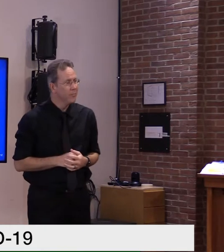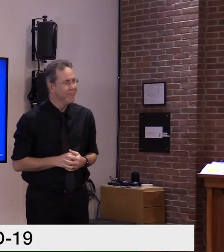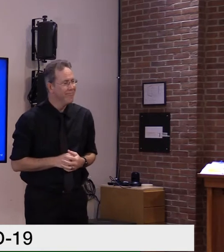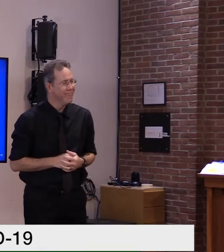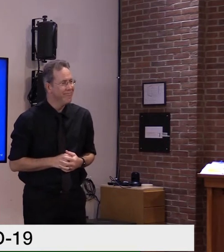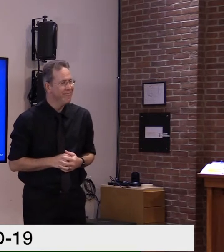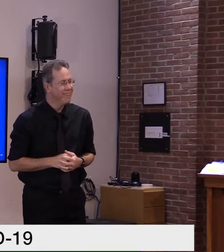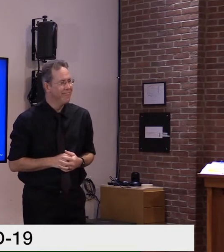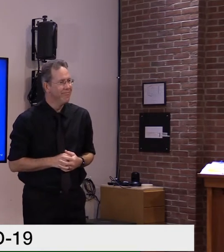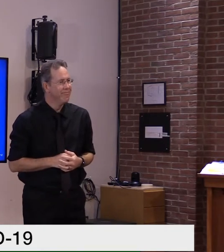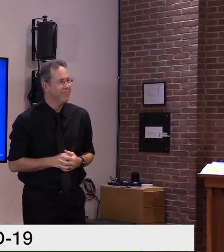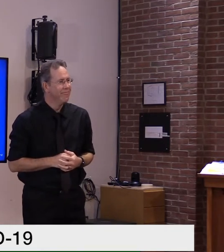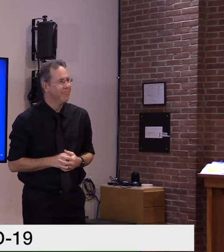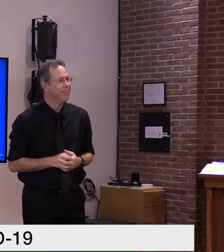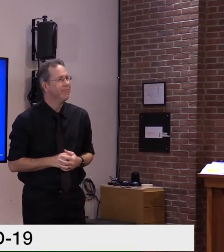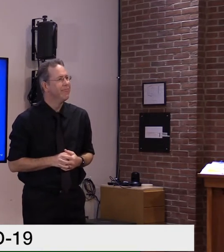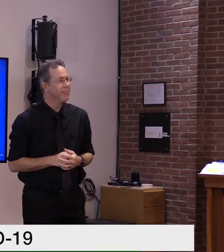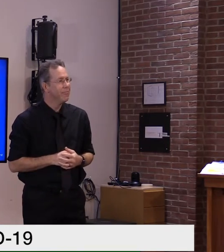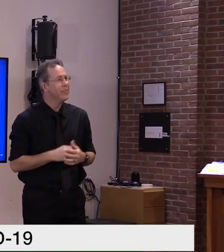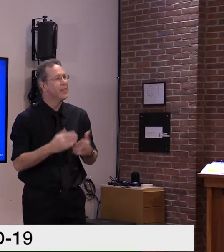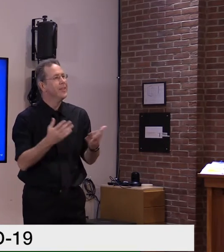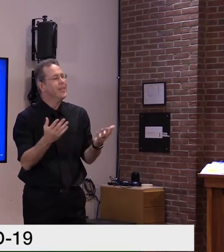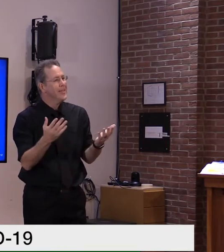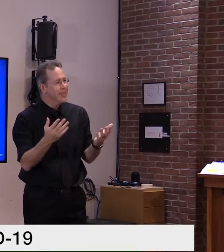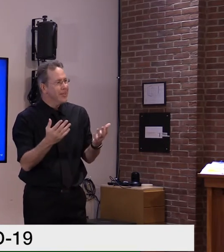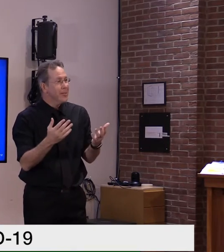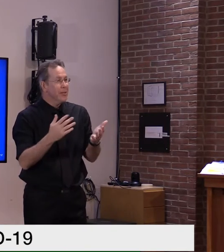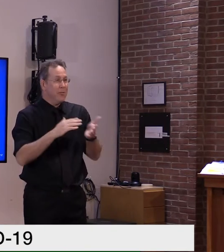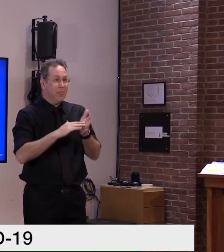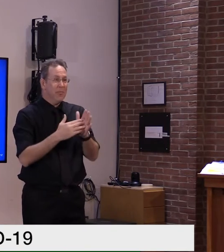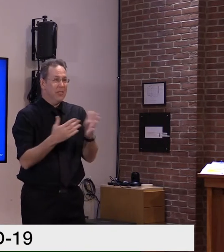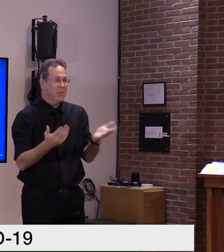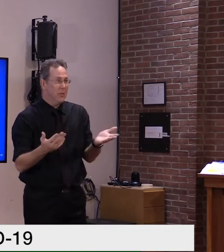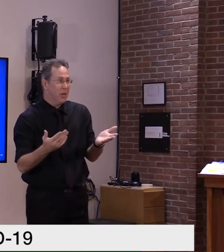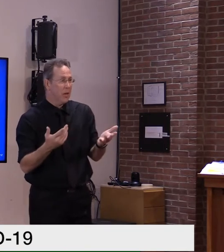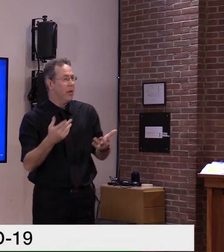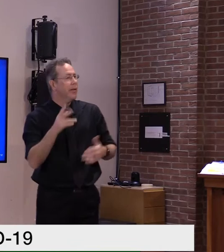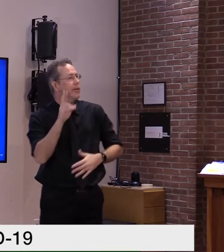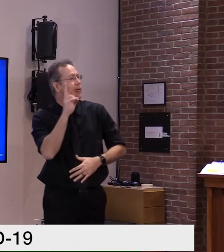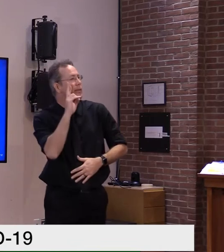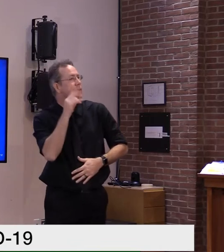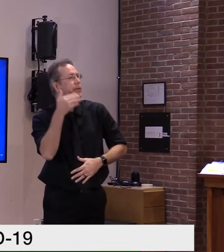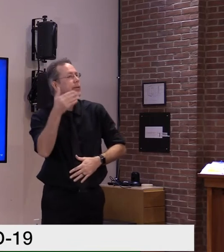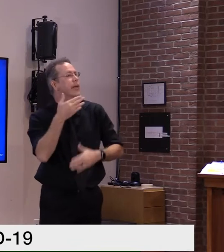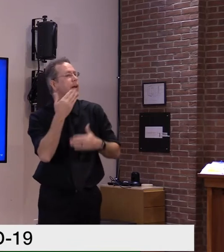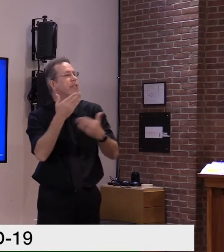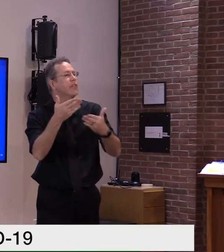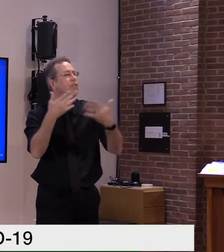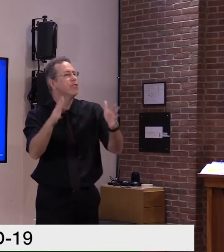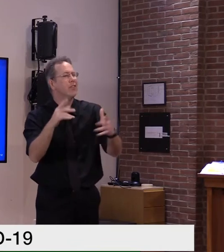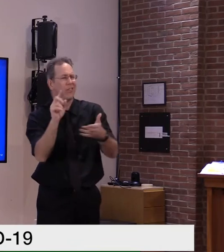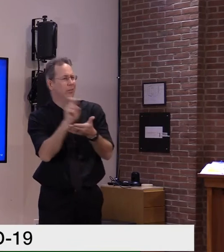There is still a lot of uncertainty around the Thanksgiving holiday, but it does appear that travel